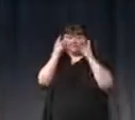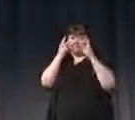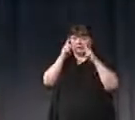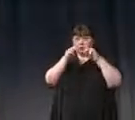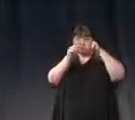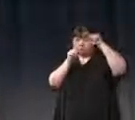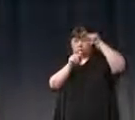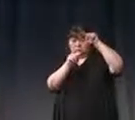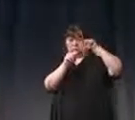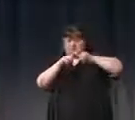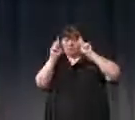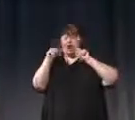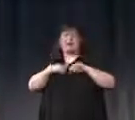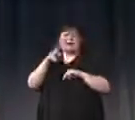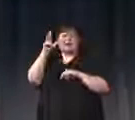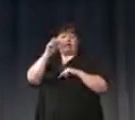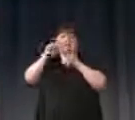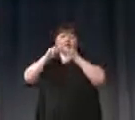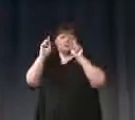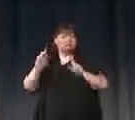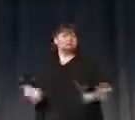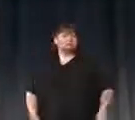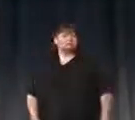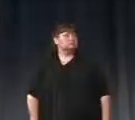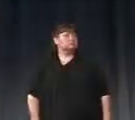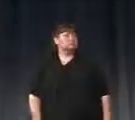different. And you'll be able to hear the difference, hopefully.